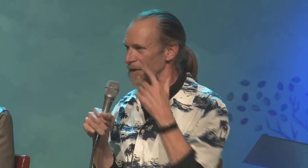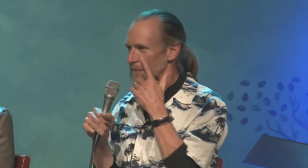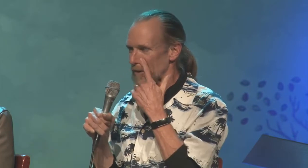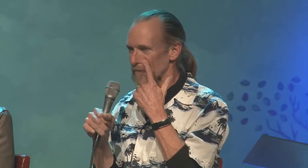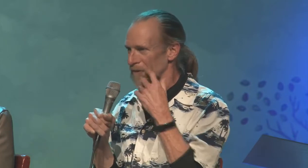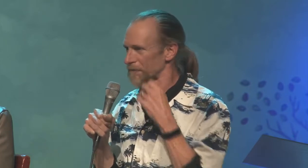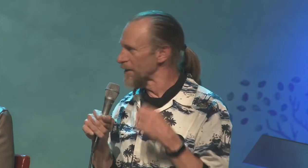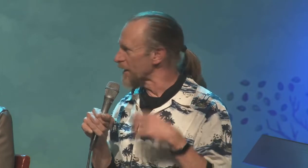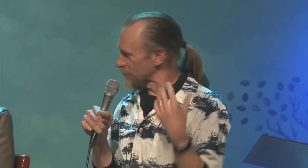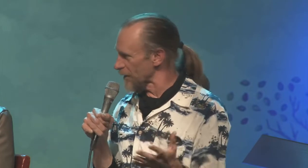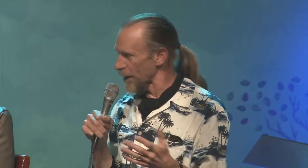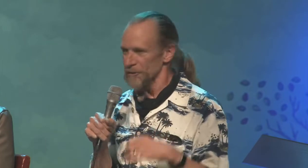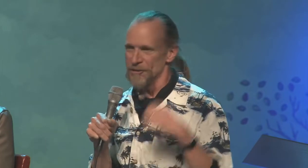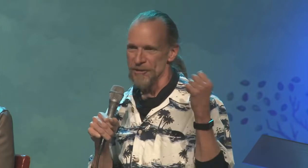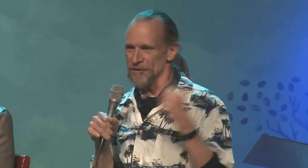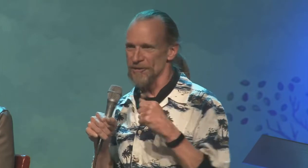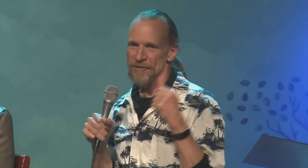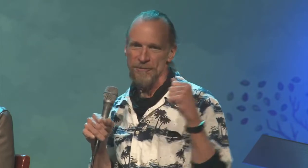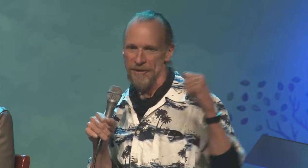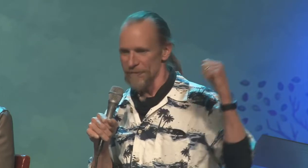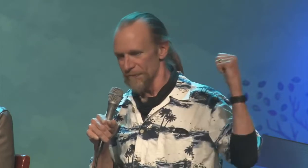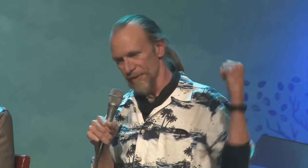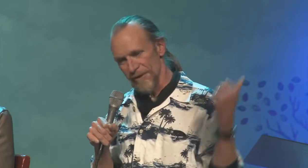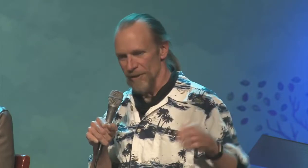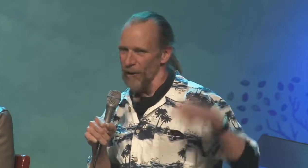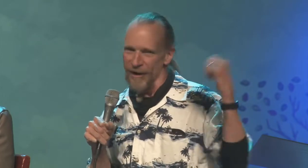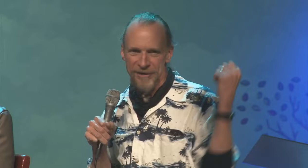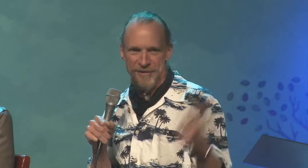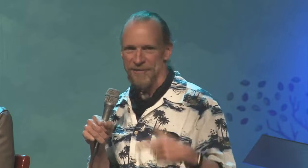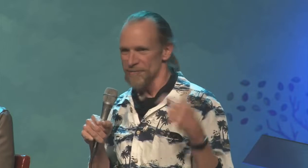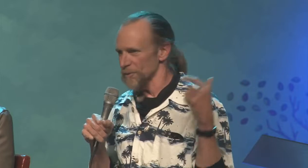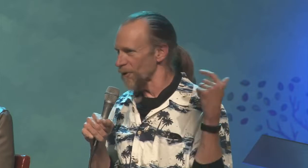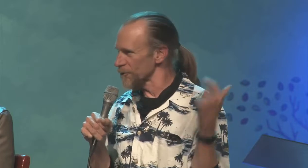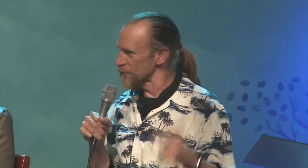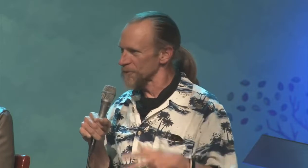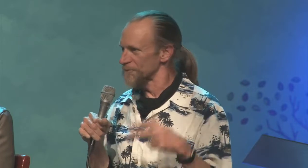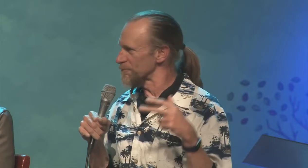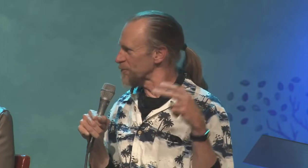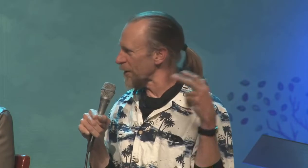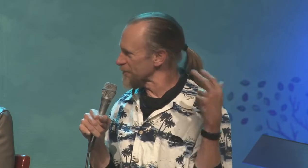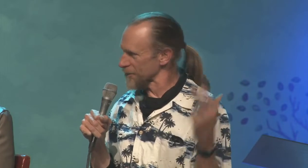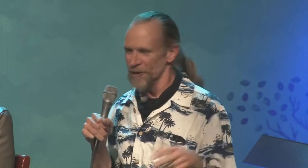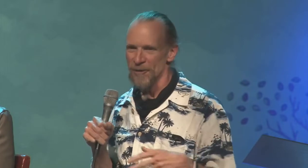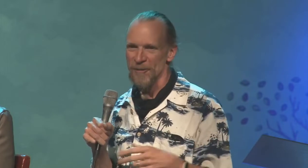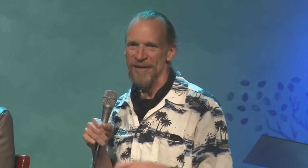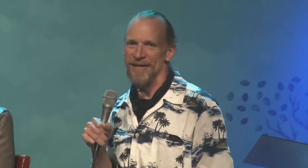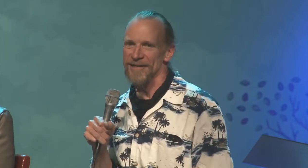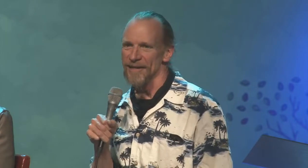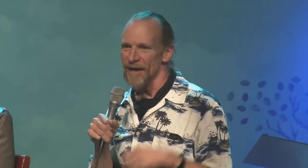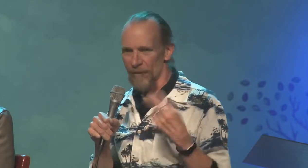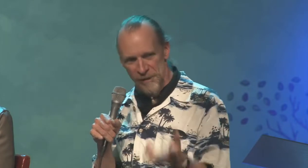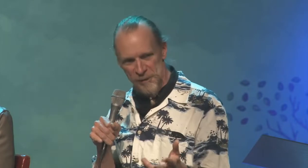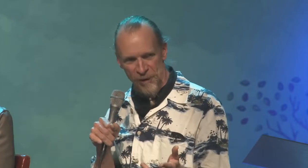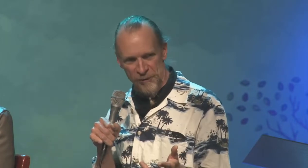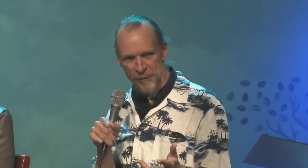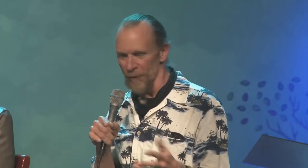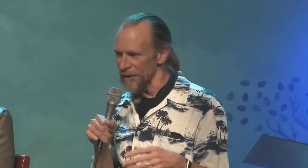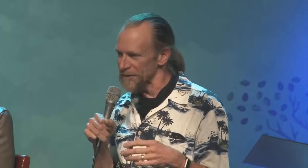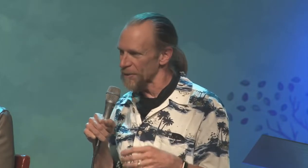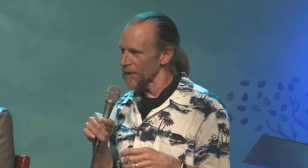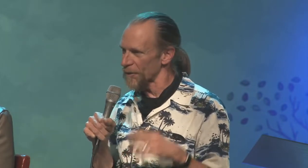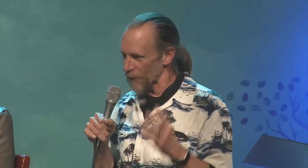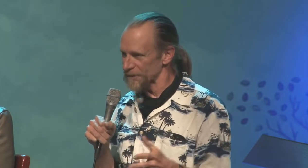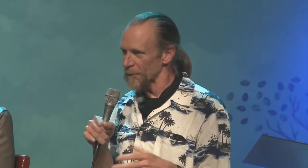we've been involved. I've done a lot with the church in terms of choirs and small groups and Project Hope, and I run a small group